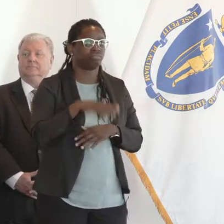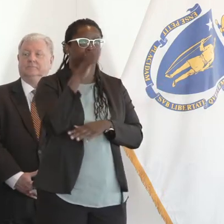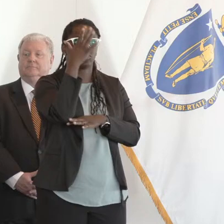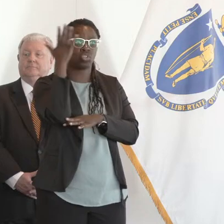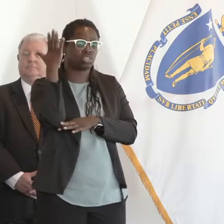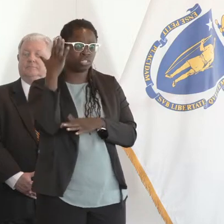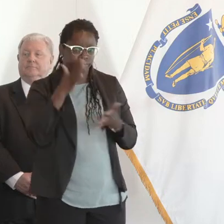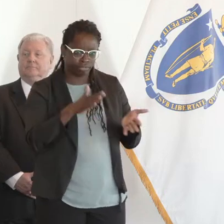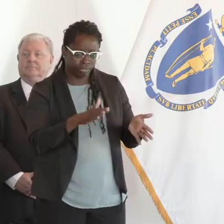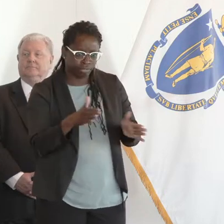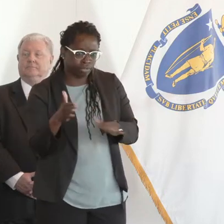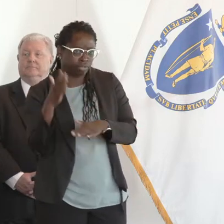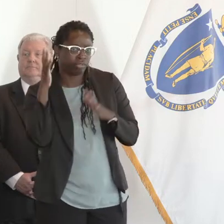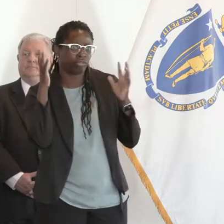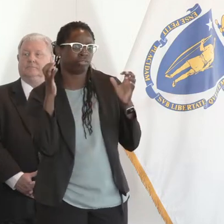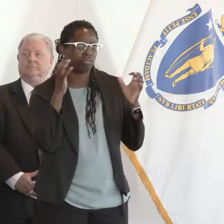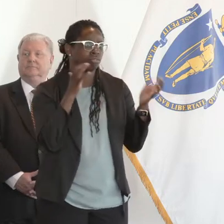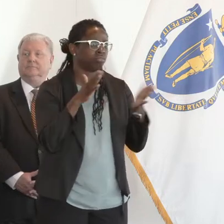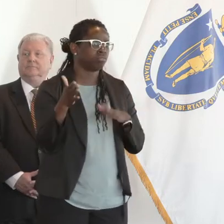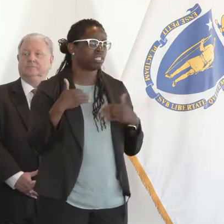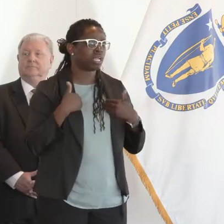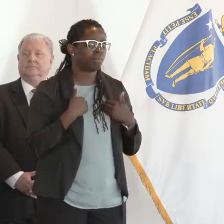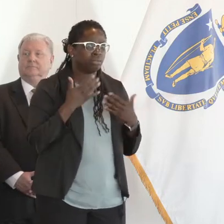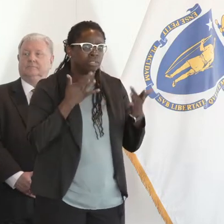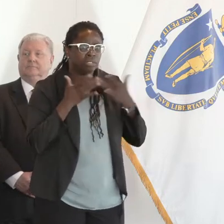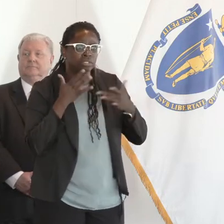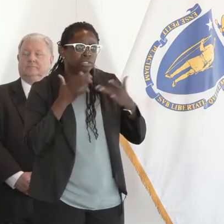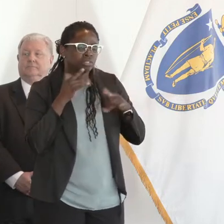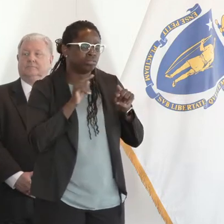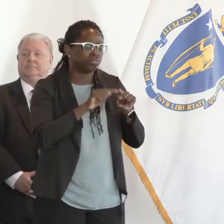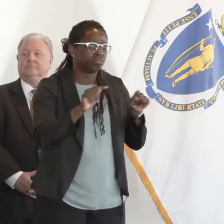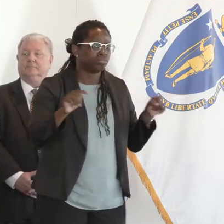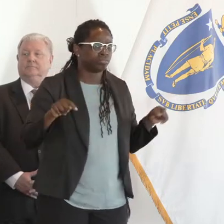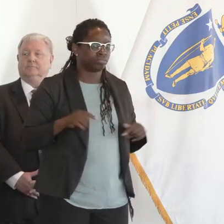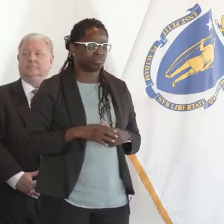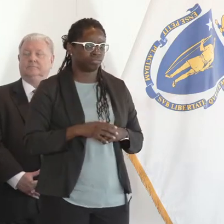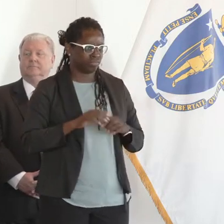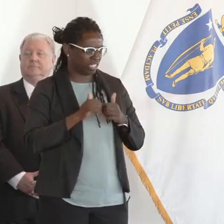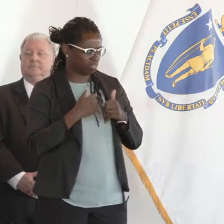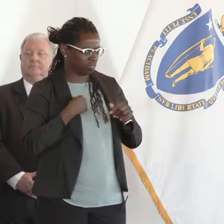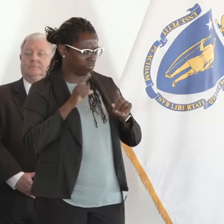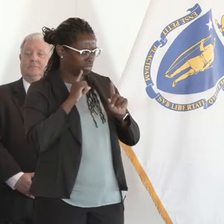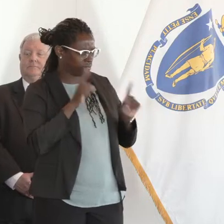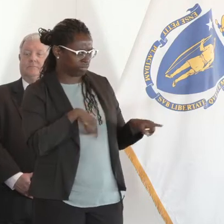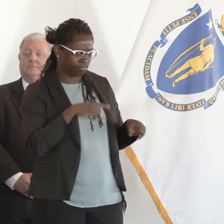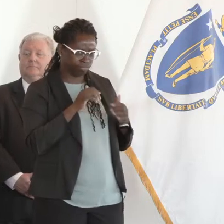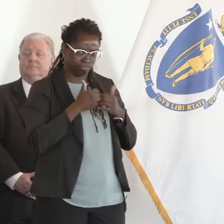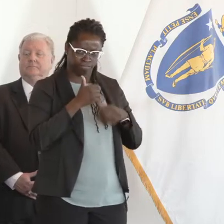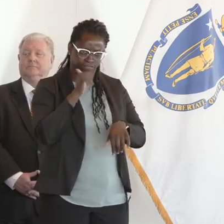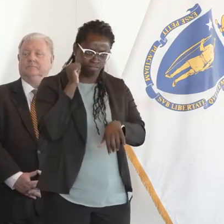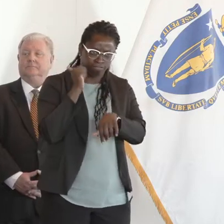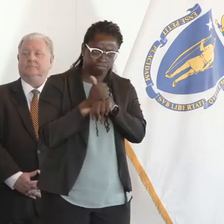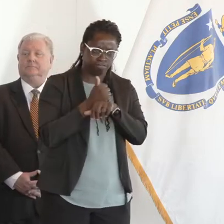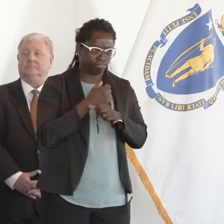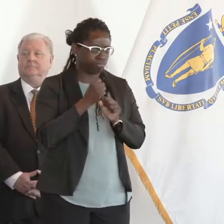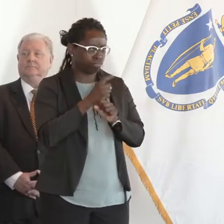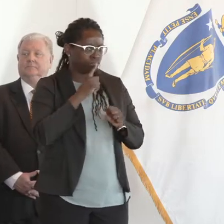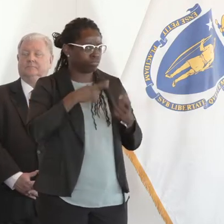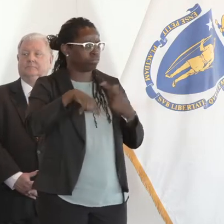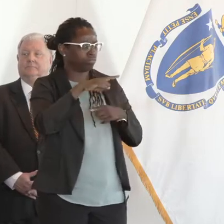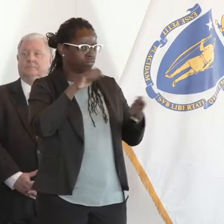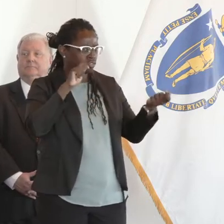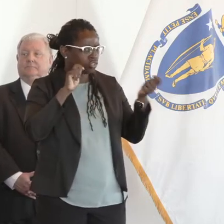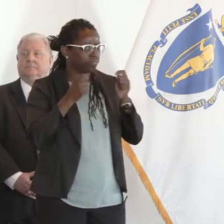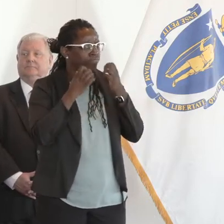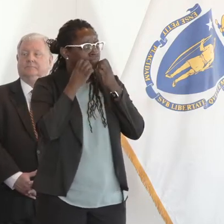So we are responding with a shared determination, not only to protect our homes, but to change this